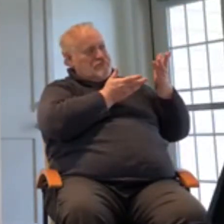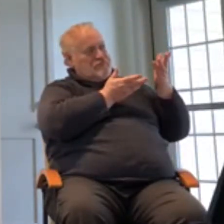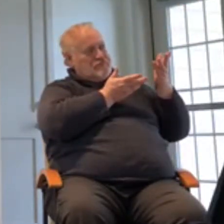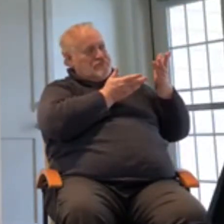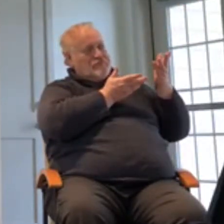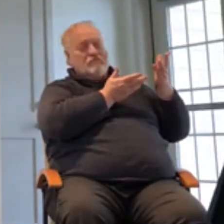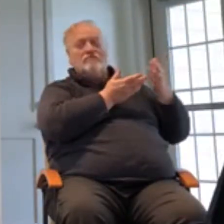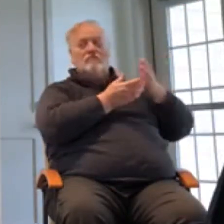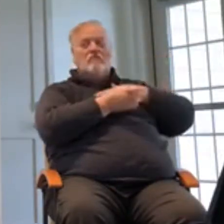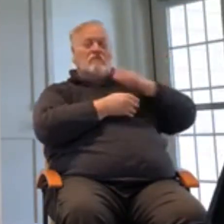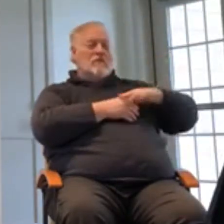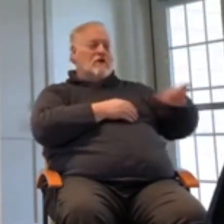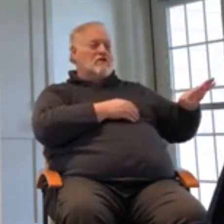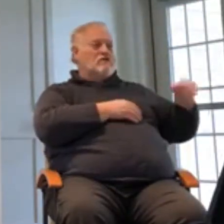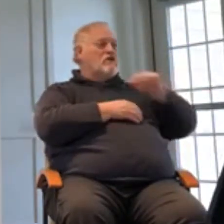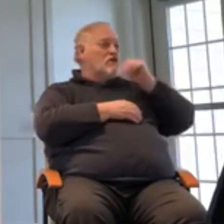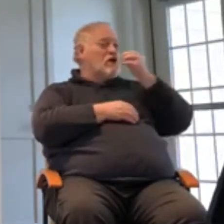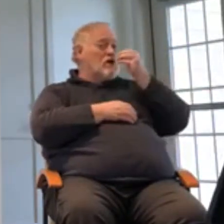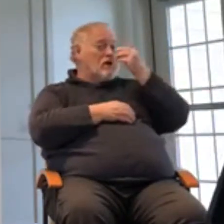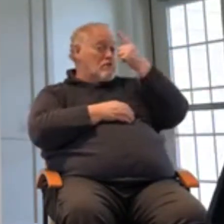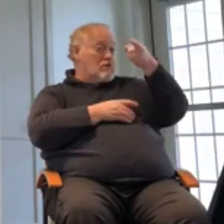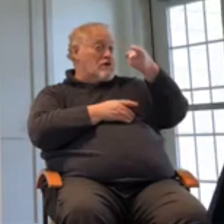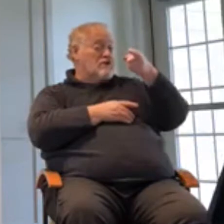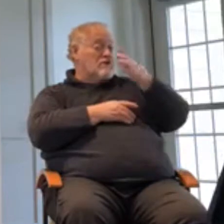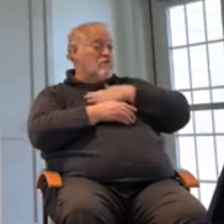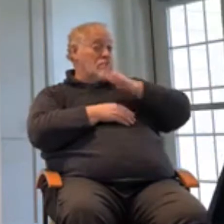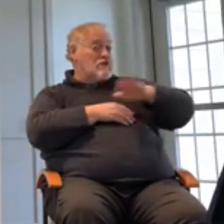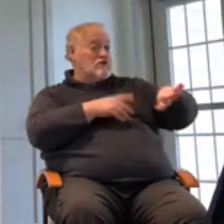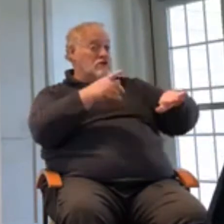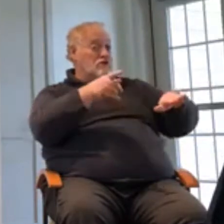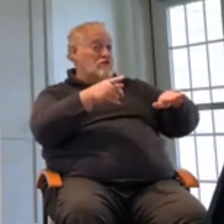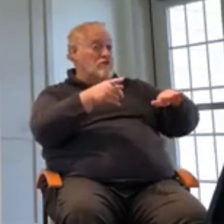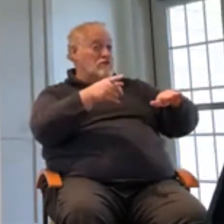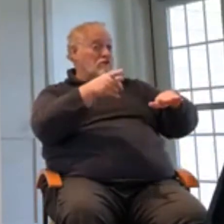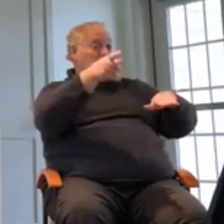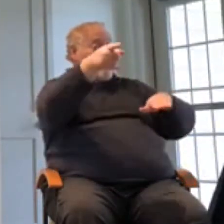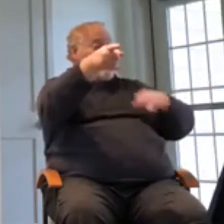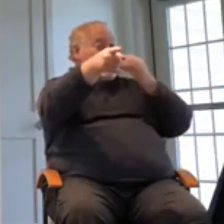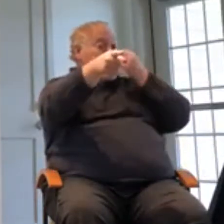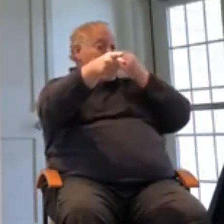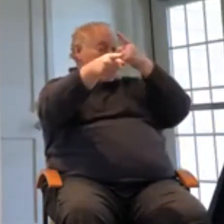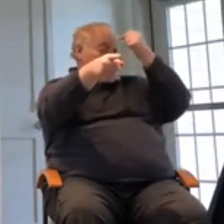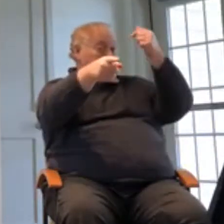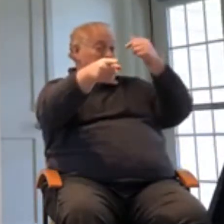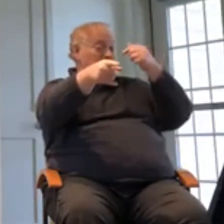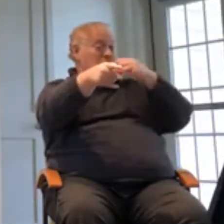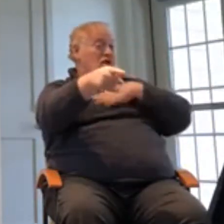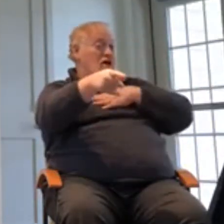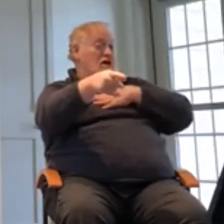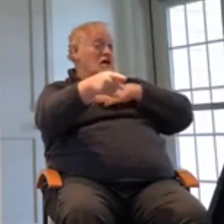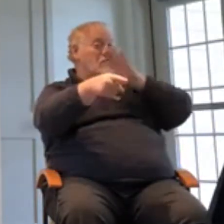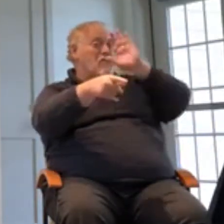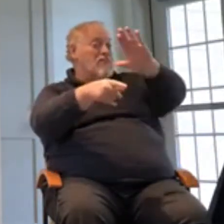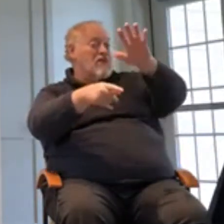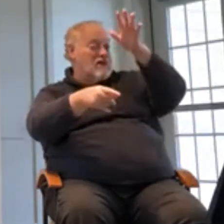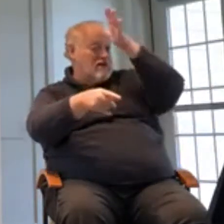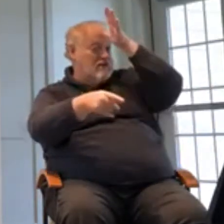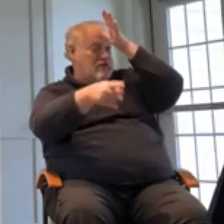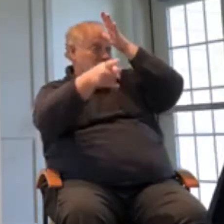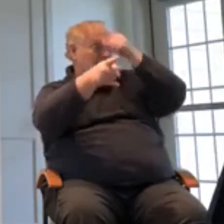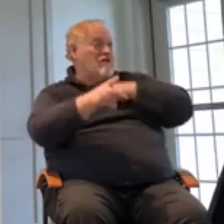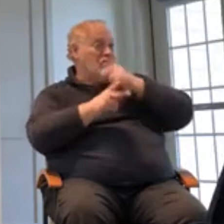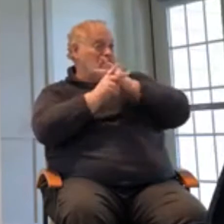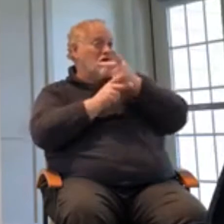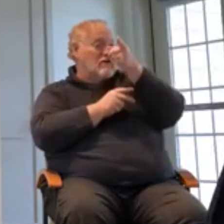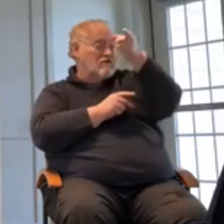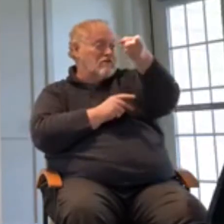Okay? My children don't eat because they're my children. They eat because I am their father, because I love them, because I care for them. Remember, we